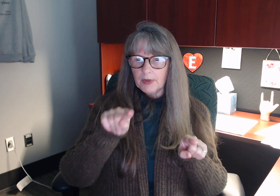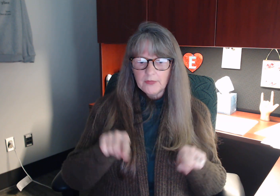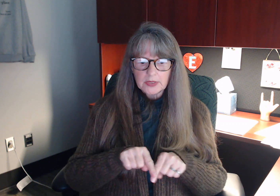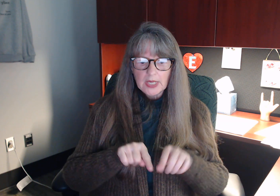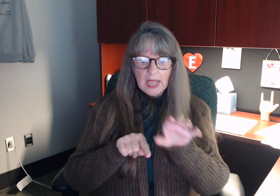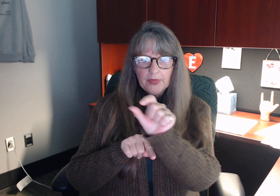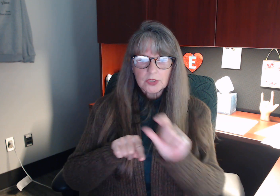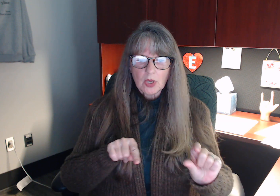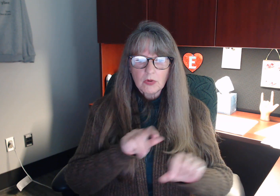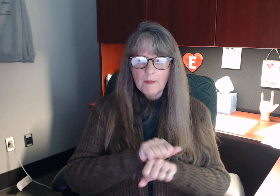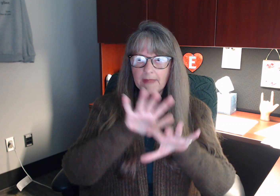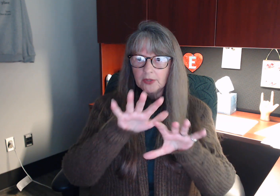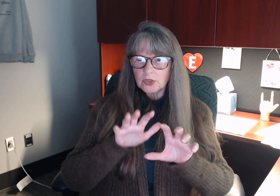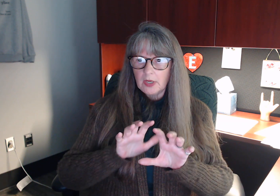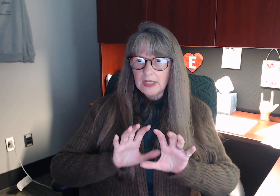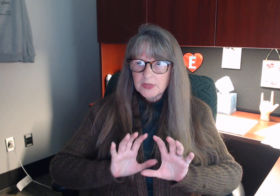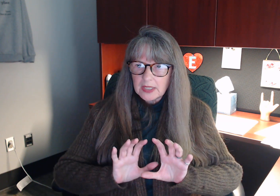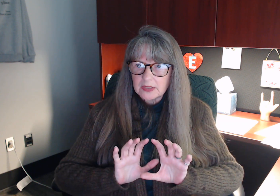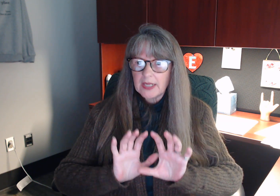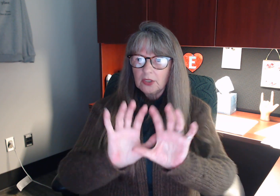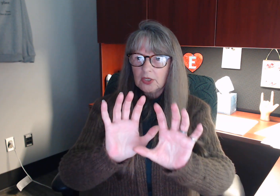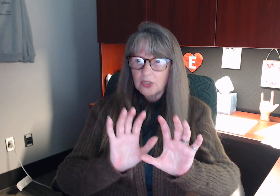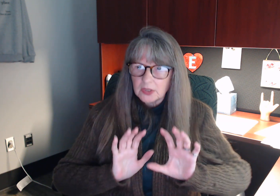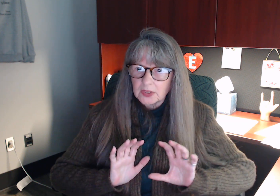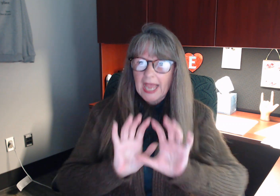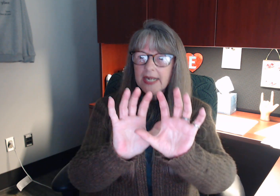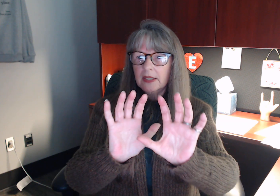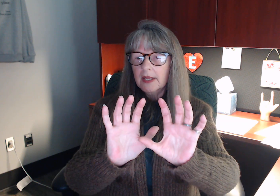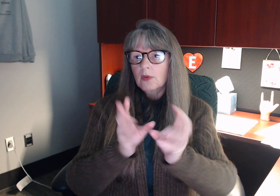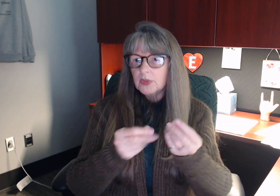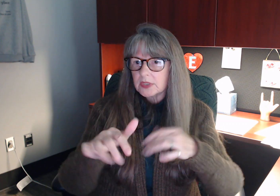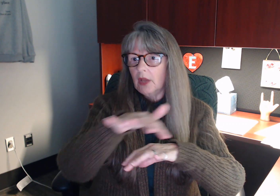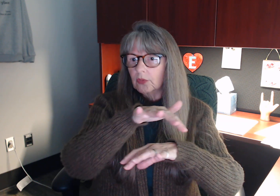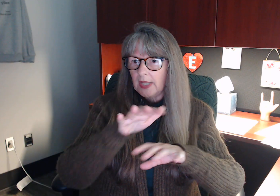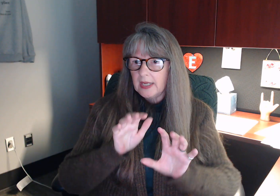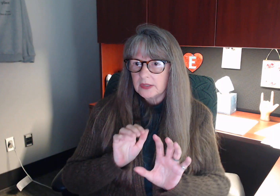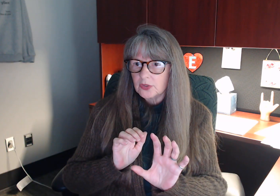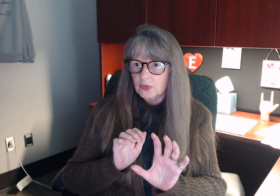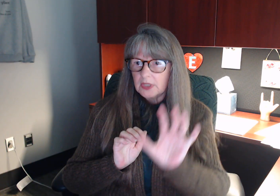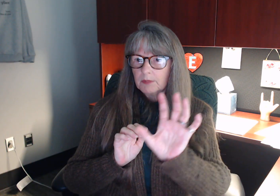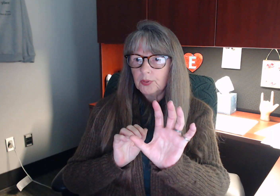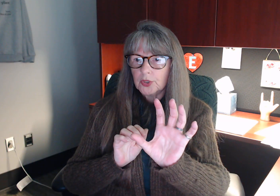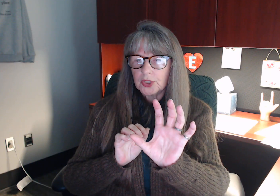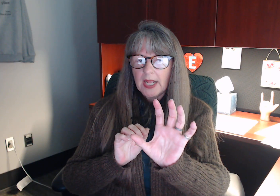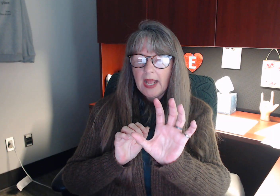it, and this has all got mountains on it, and it says it's like it just collided with this other land, because you can see the push, and with